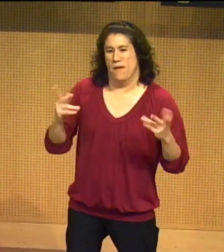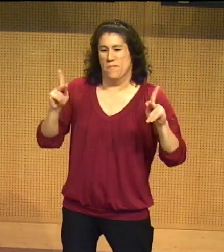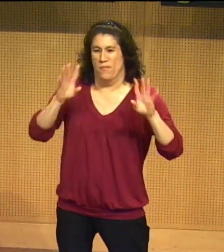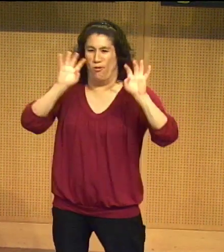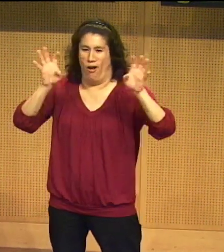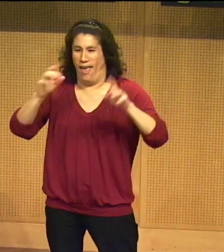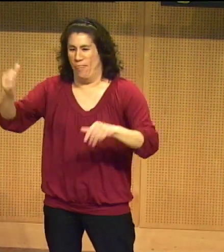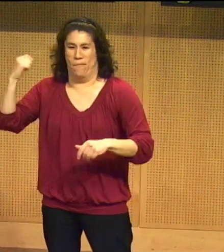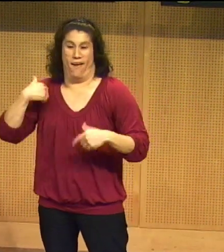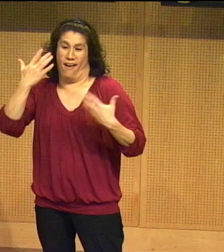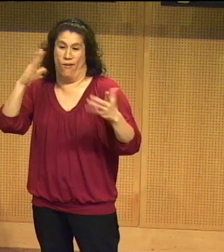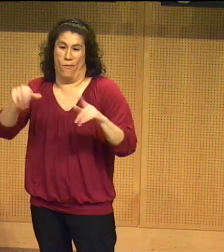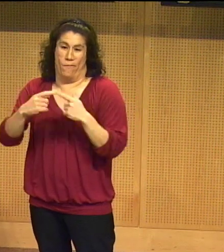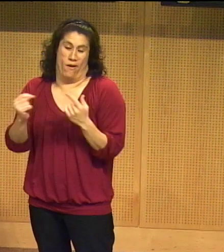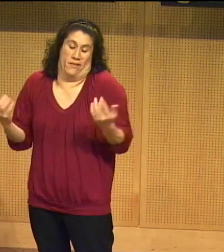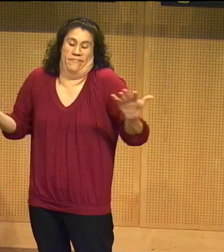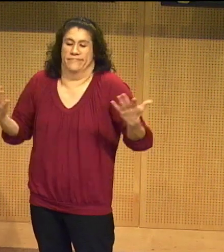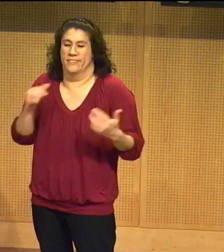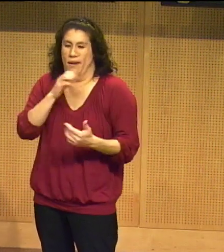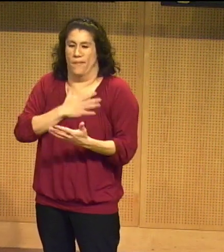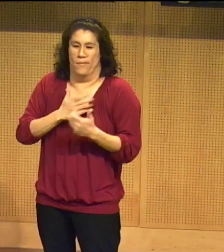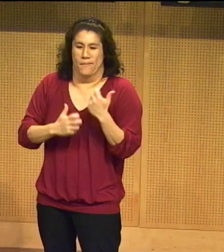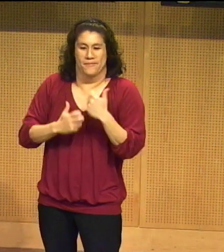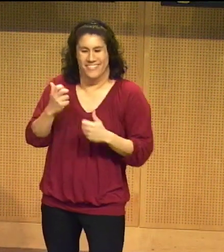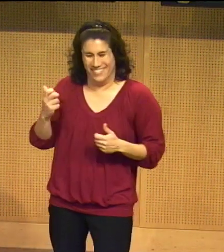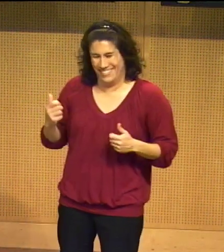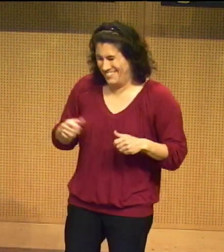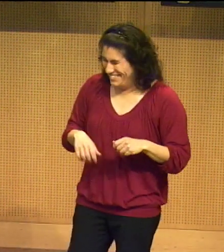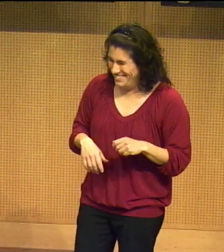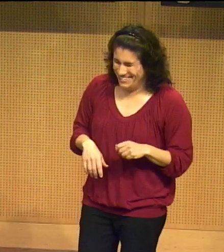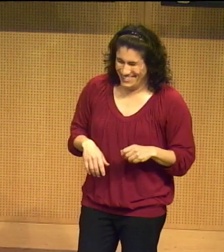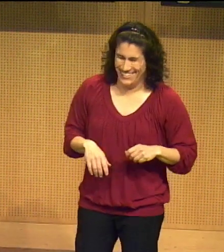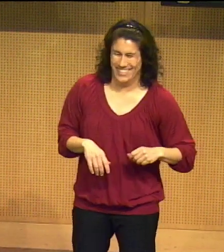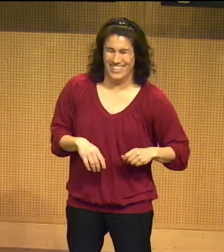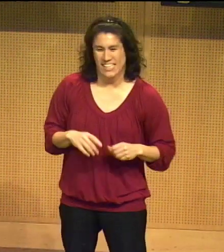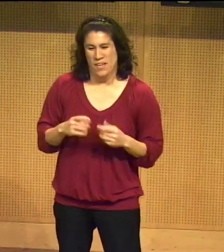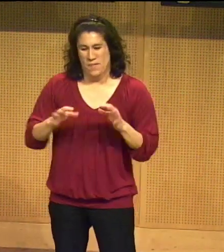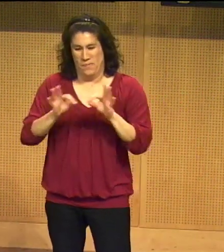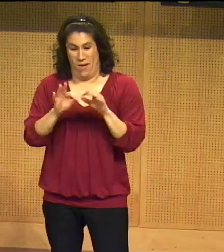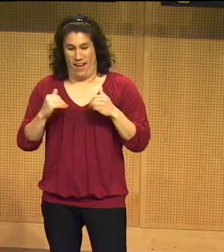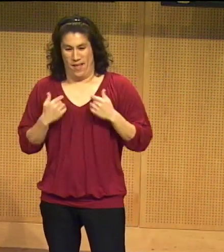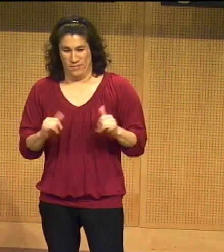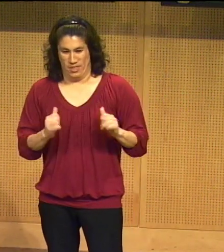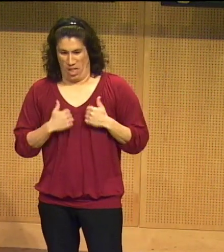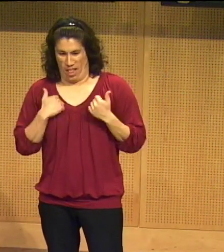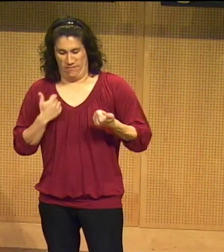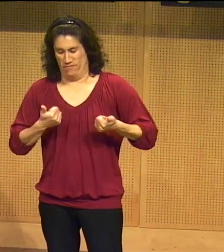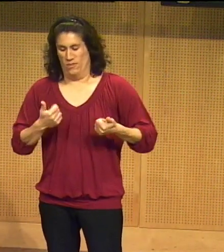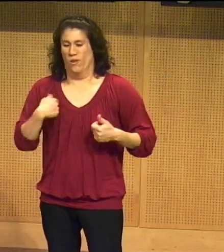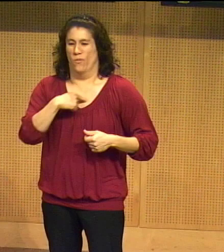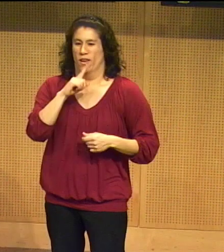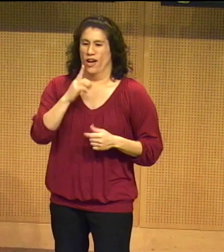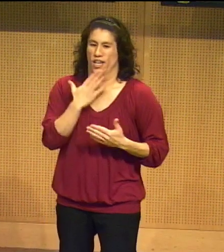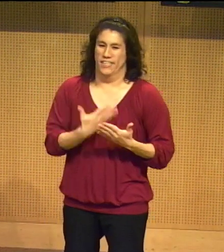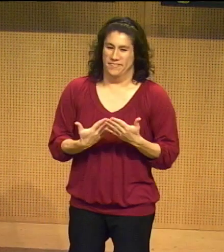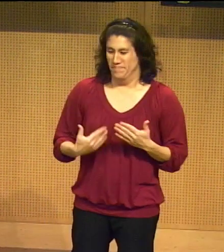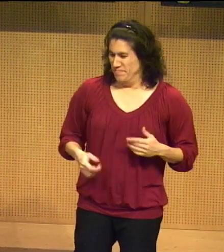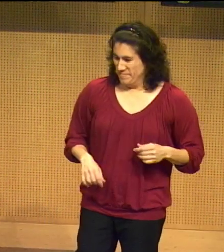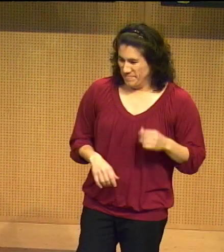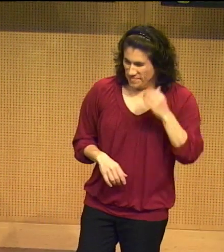the room crying, and maybe they have, but I don't know about it, and it's their problem if they have. It's important that I'm alive and the animals make it through,